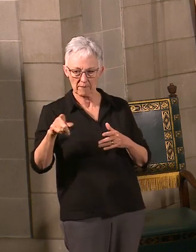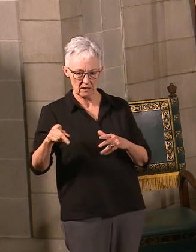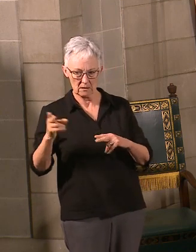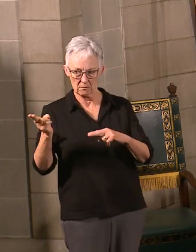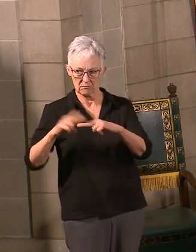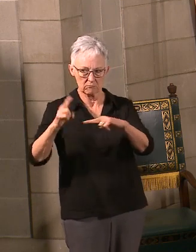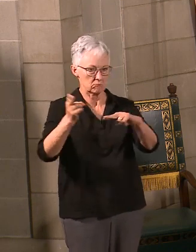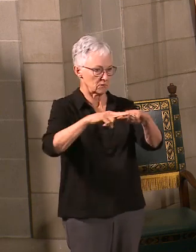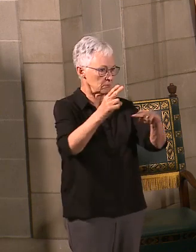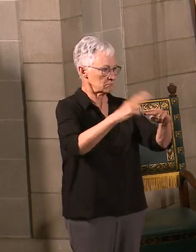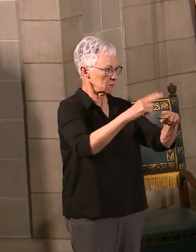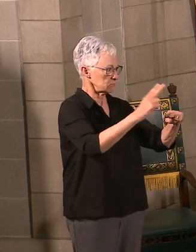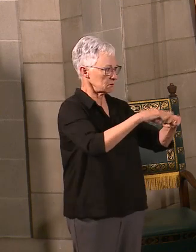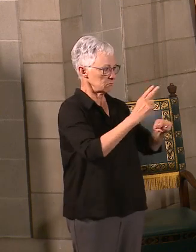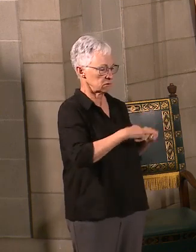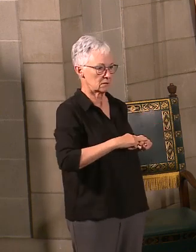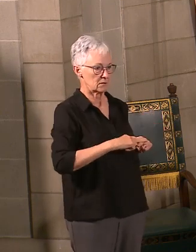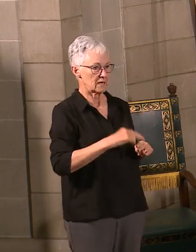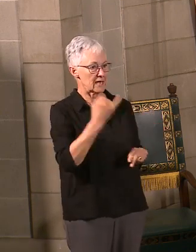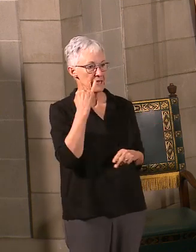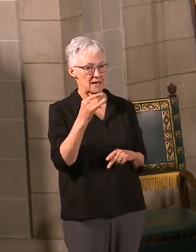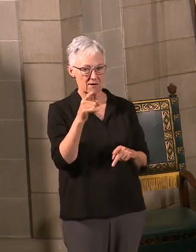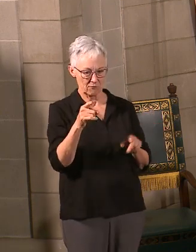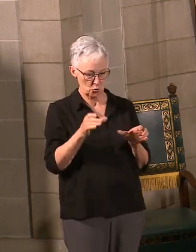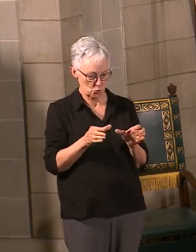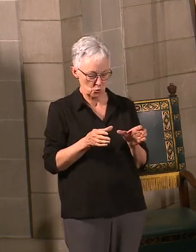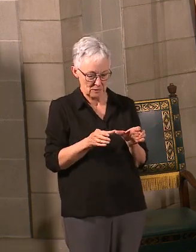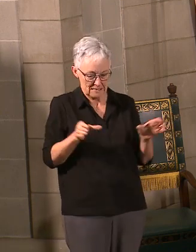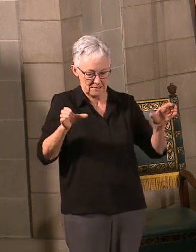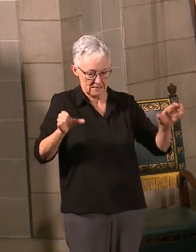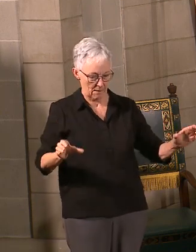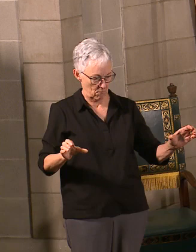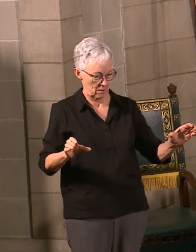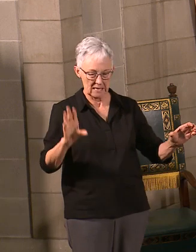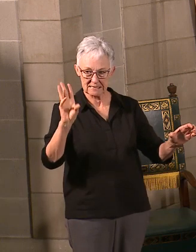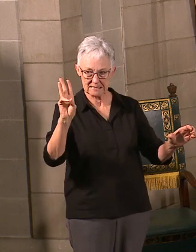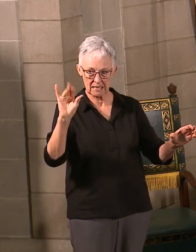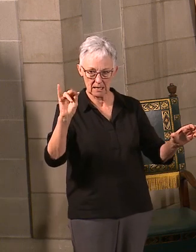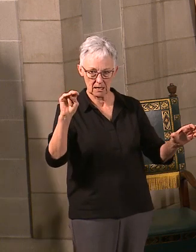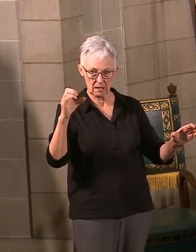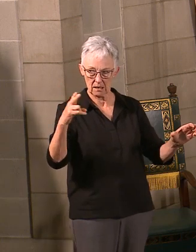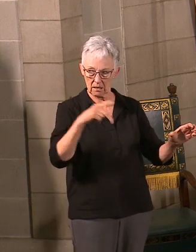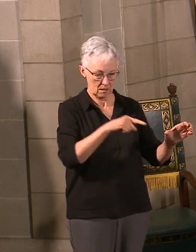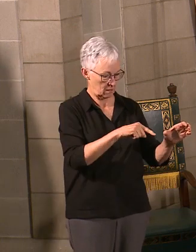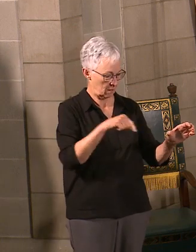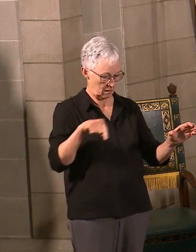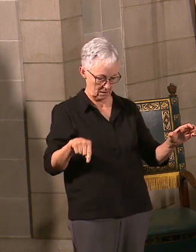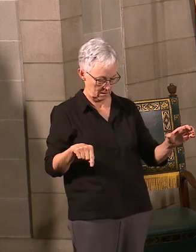like 6 inches, not one of them goes off. And that's exactly what we're doing. That's what the purpose of this distancing